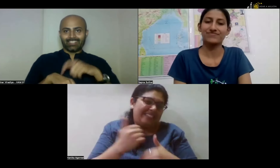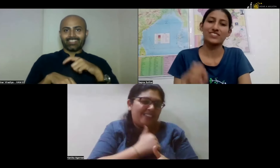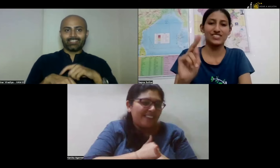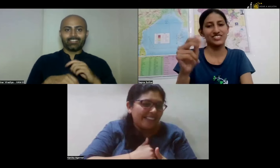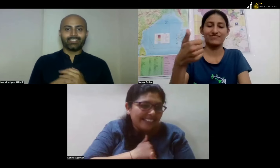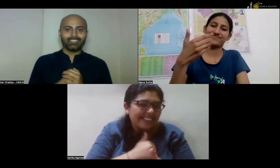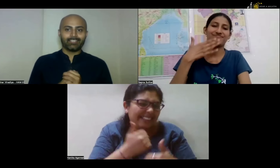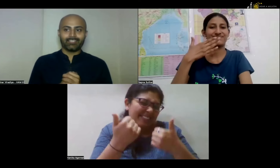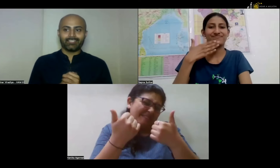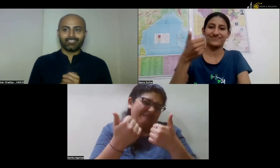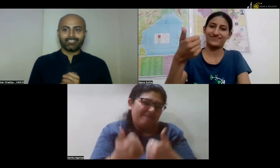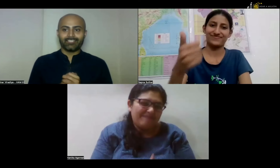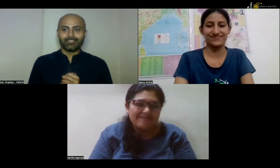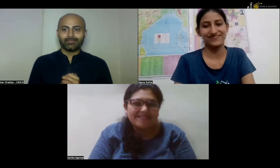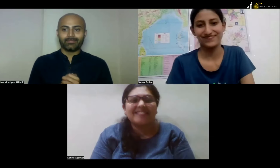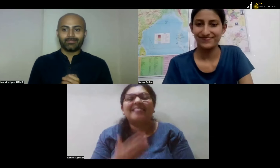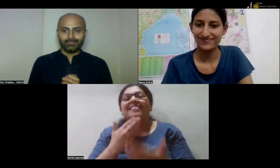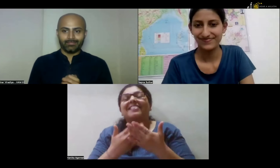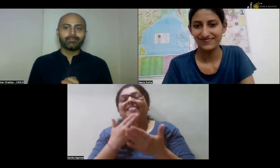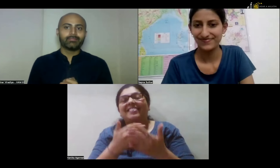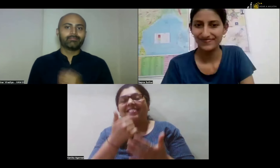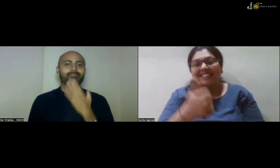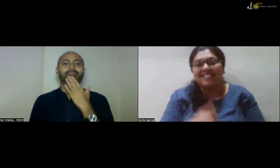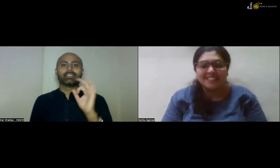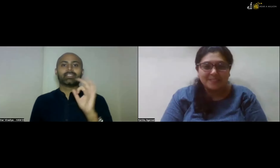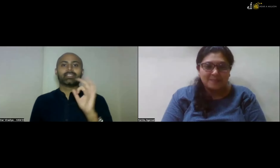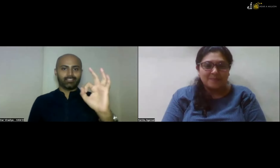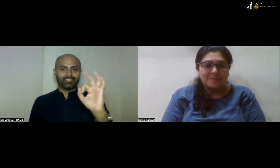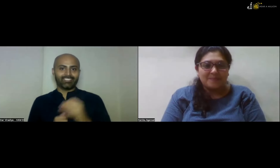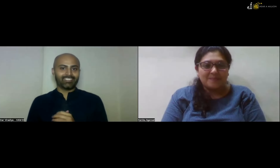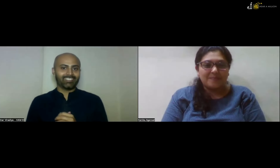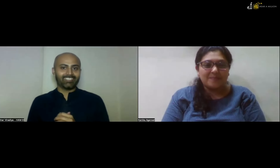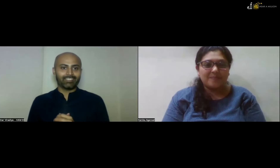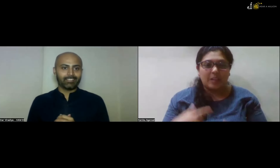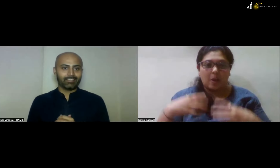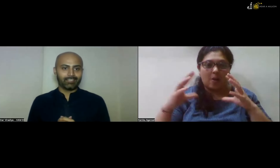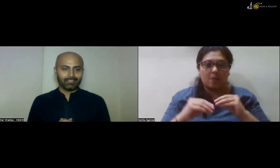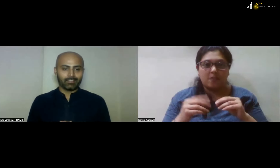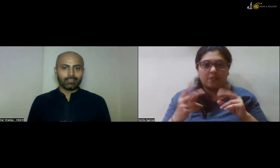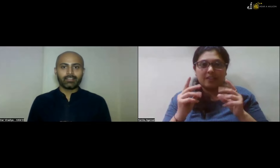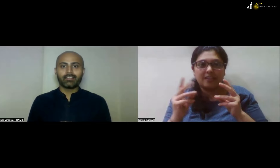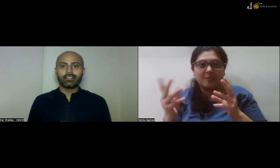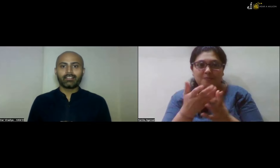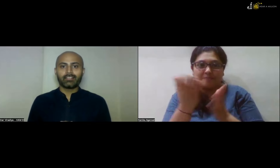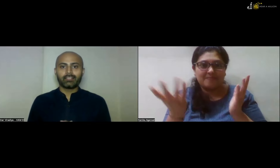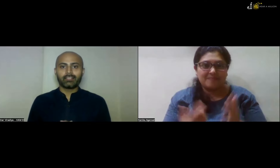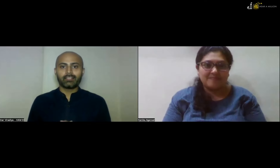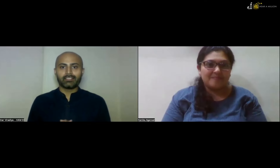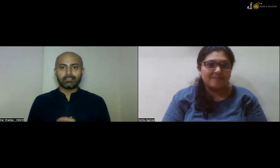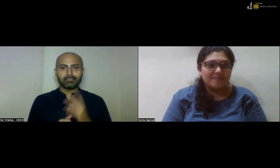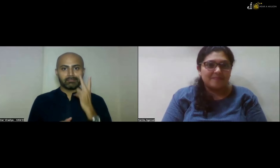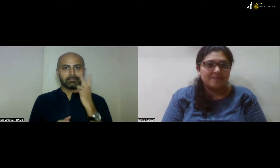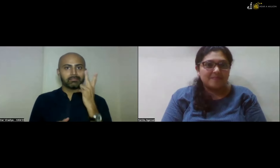really sorry, but we can take this offline and talk later. Thank you so much. Thank you.